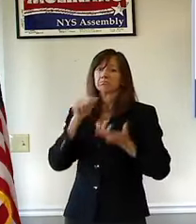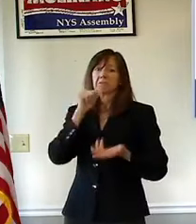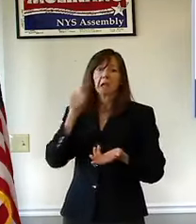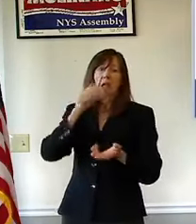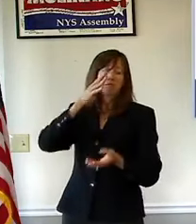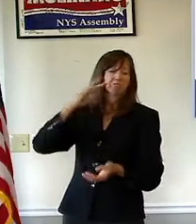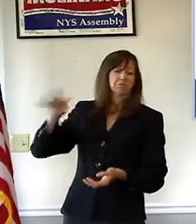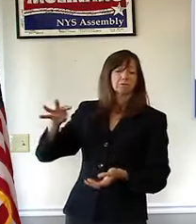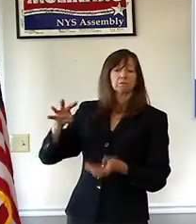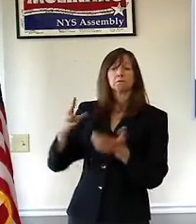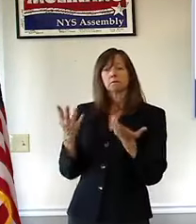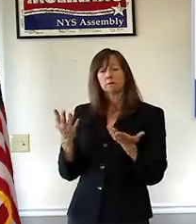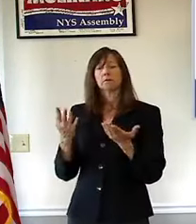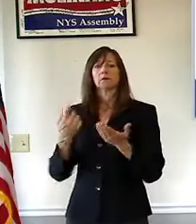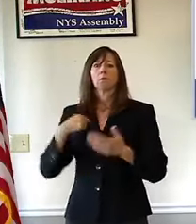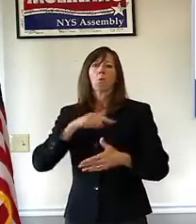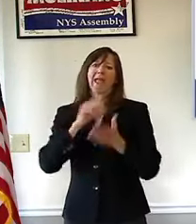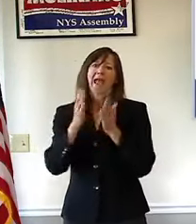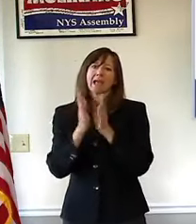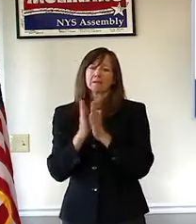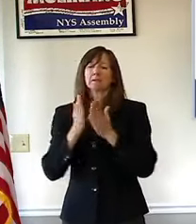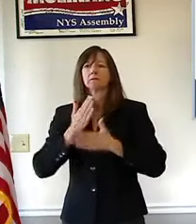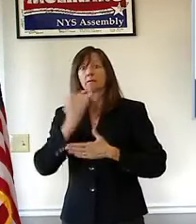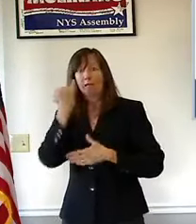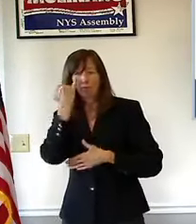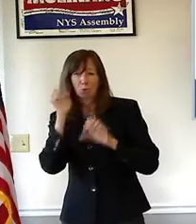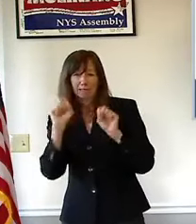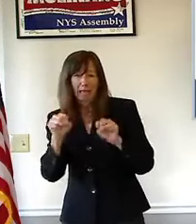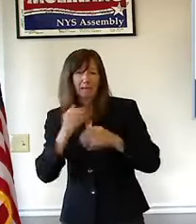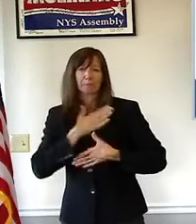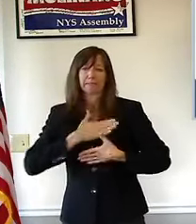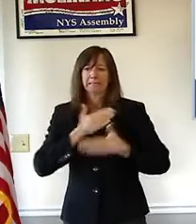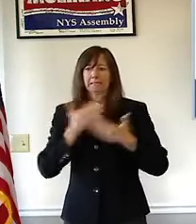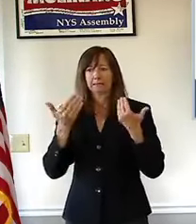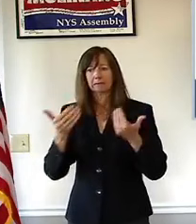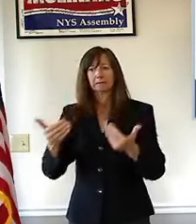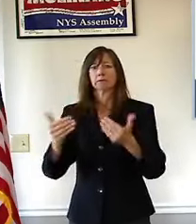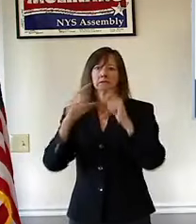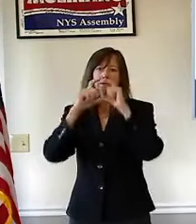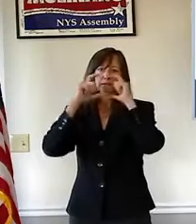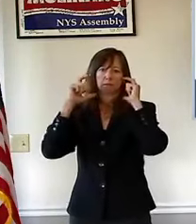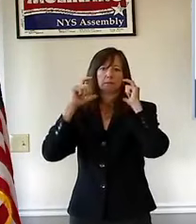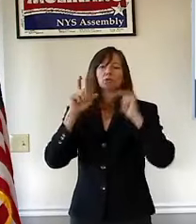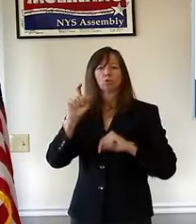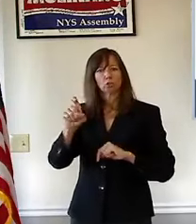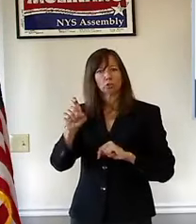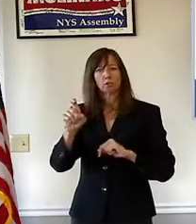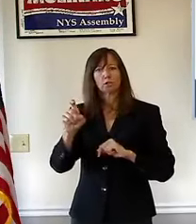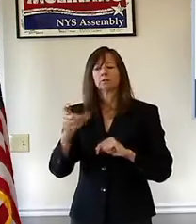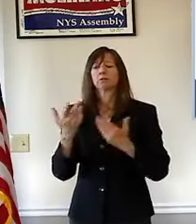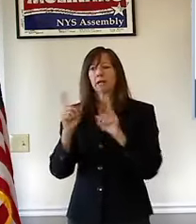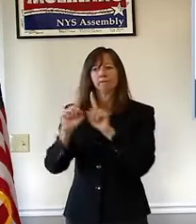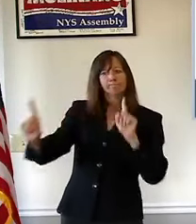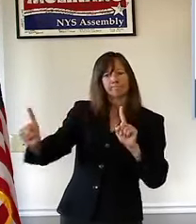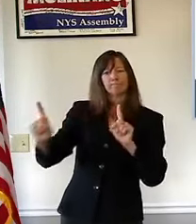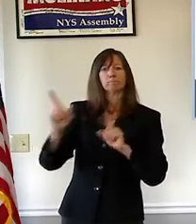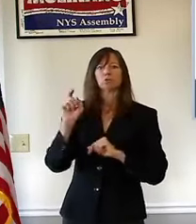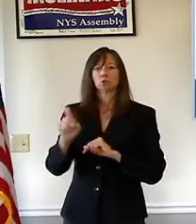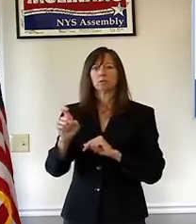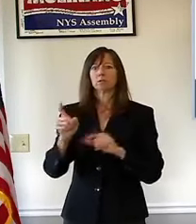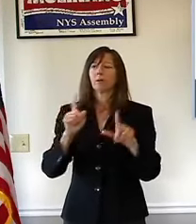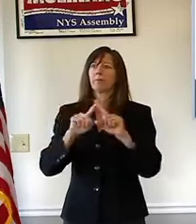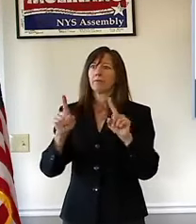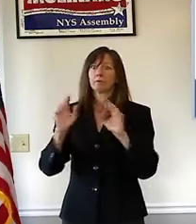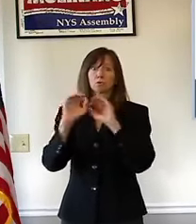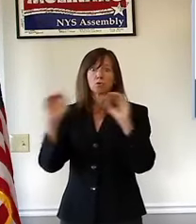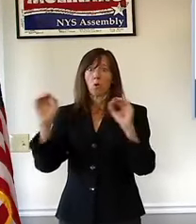distancing, please do. But there is not a penalty involved, and no law enforcement agency is going to swoop in to issue a violation.